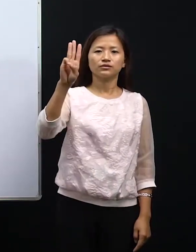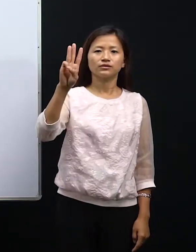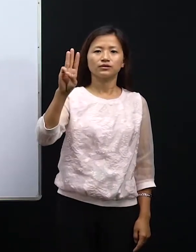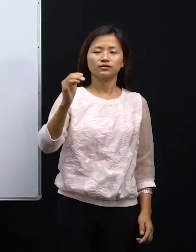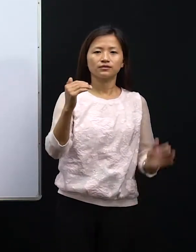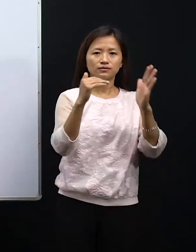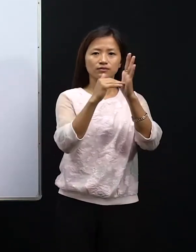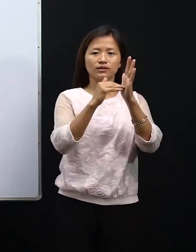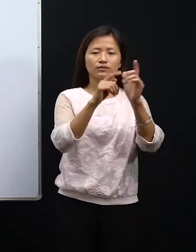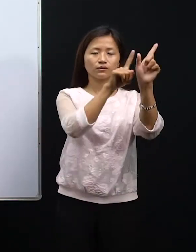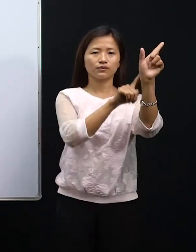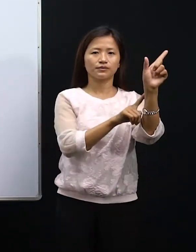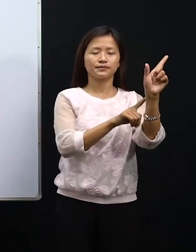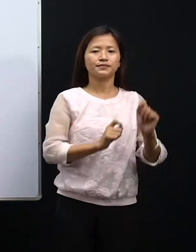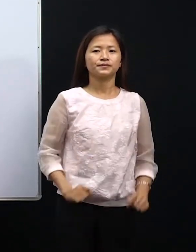3zy.